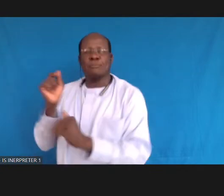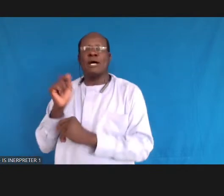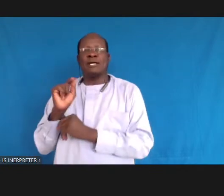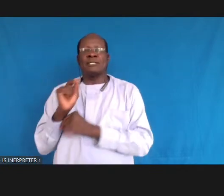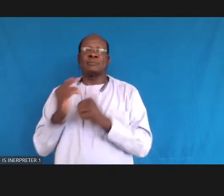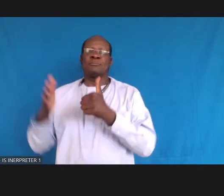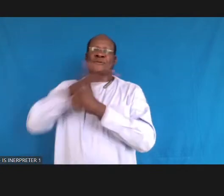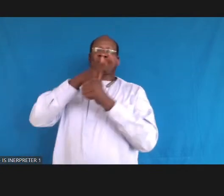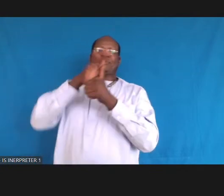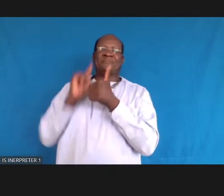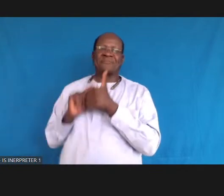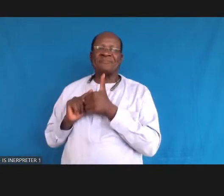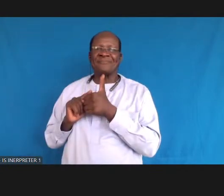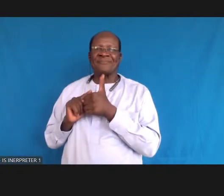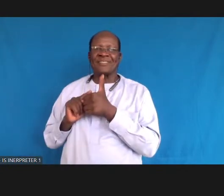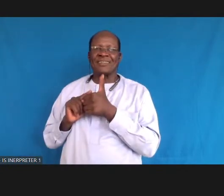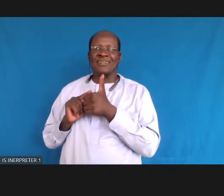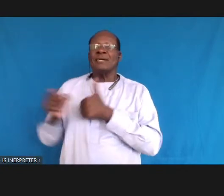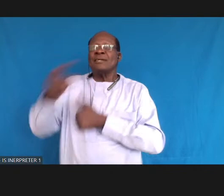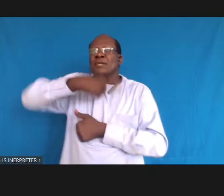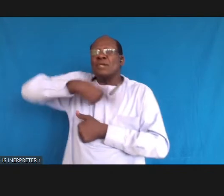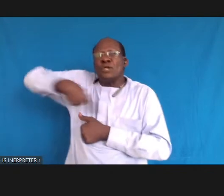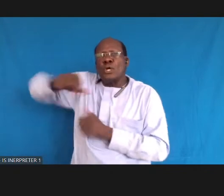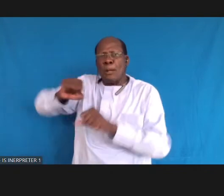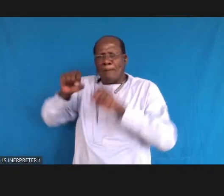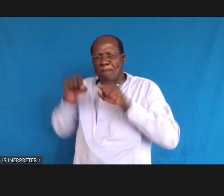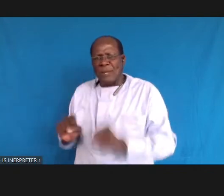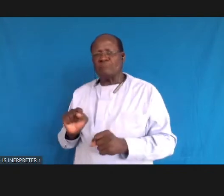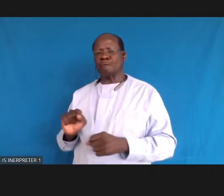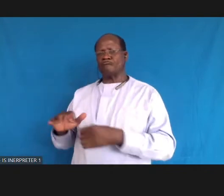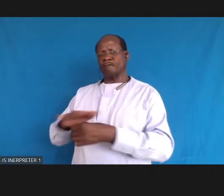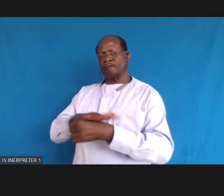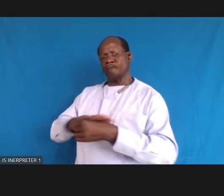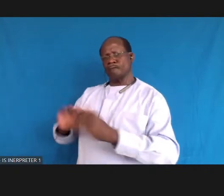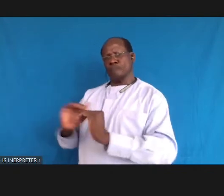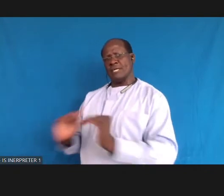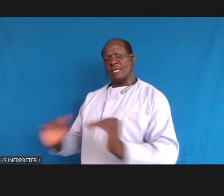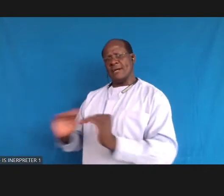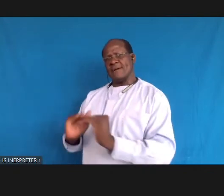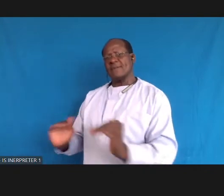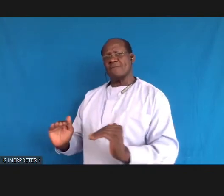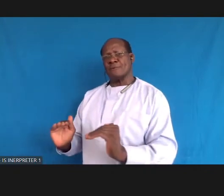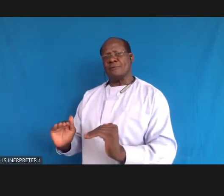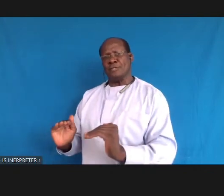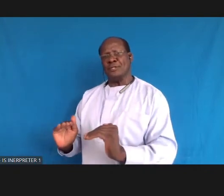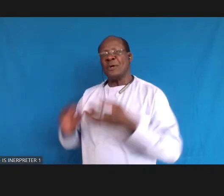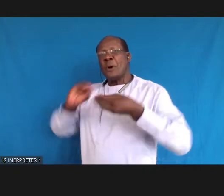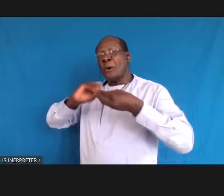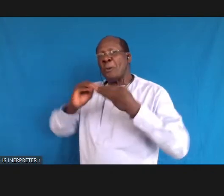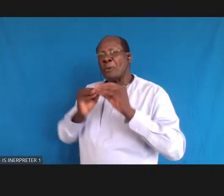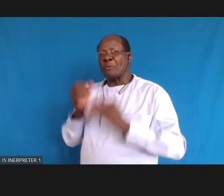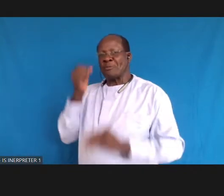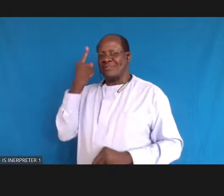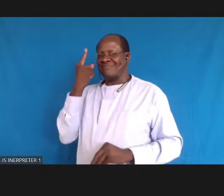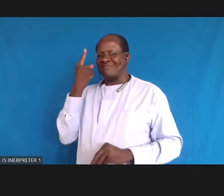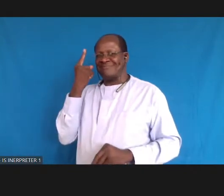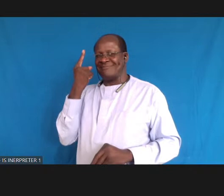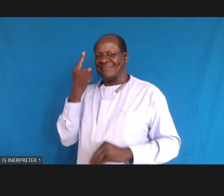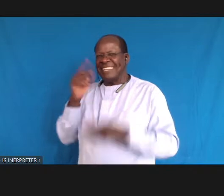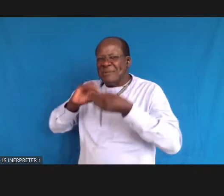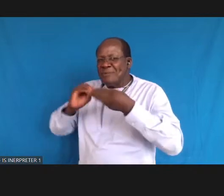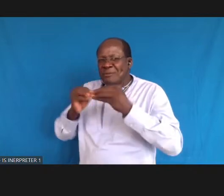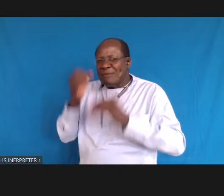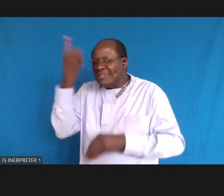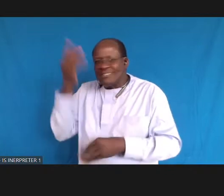very important for us to allow the grassroots level to understand the problem, because if they do not understand the problem, they are not